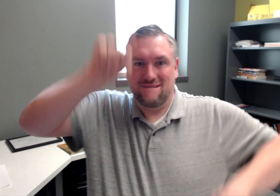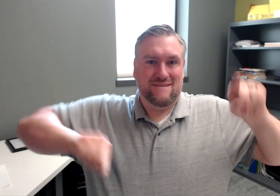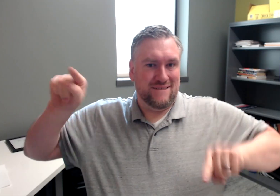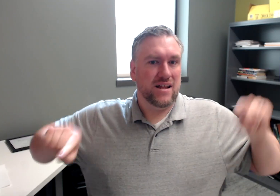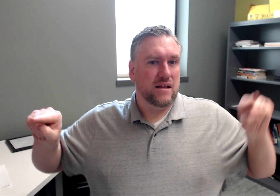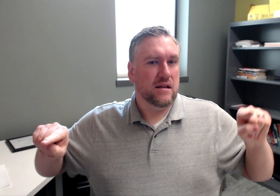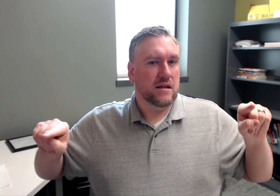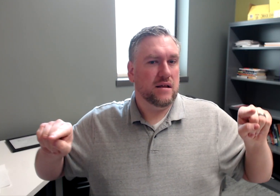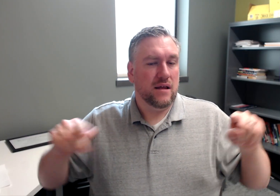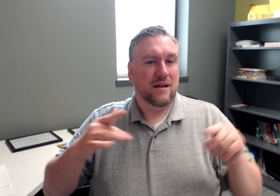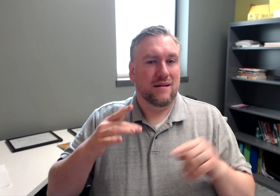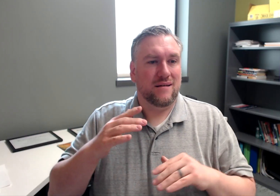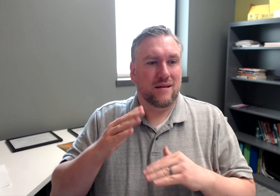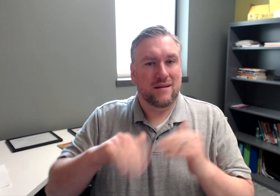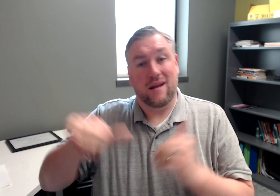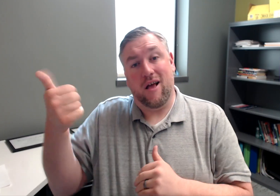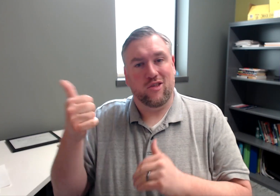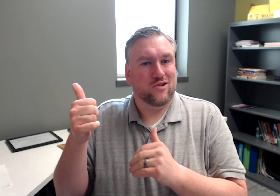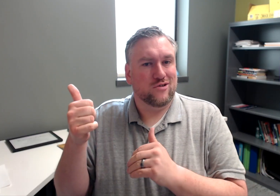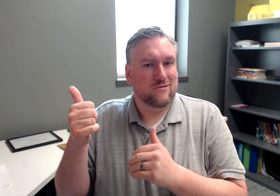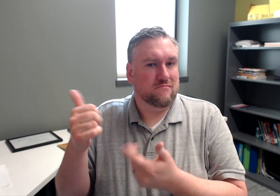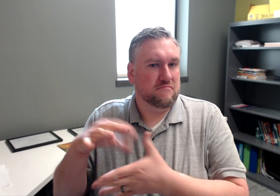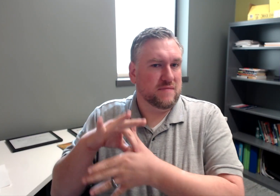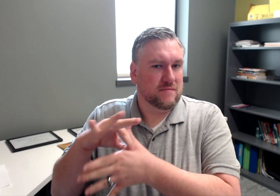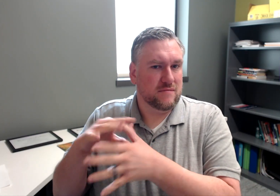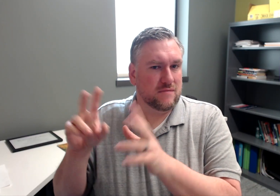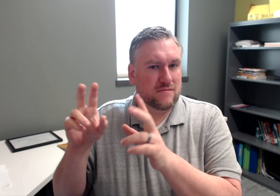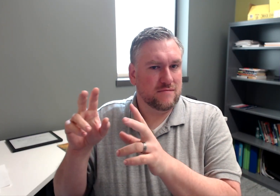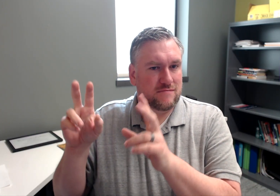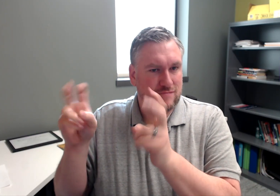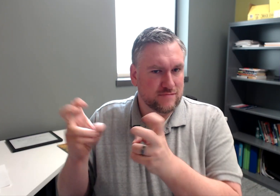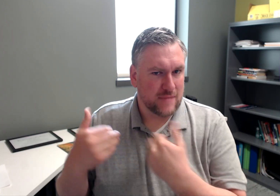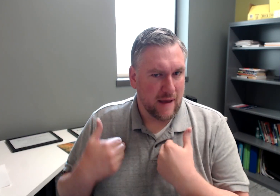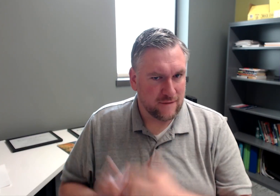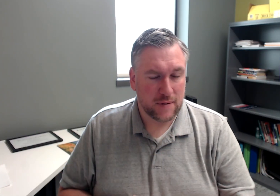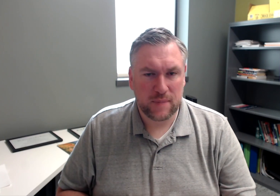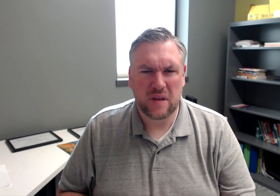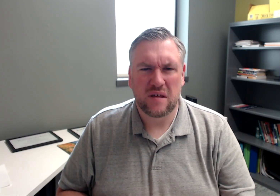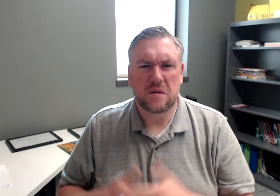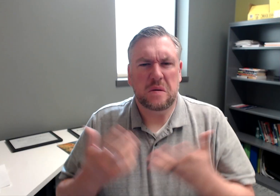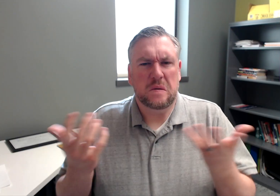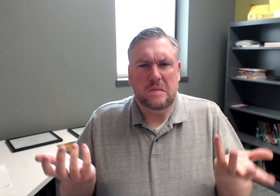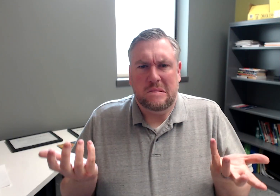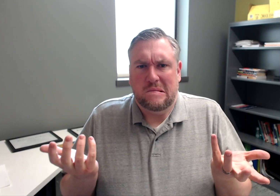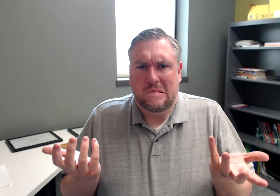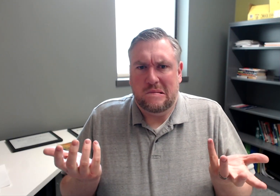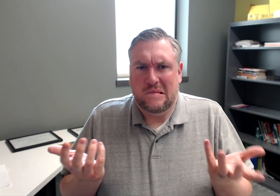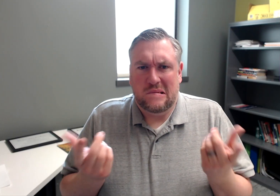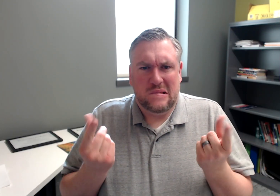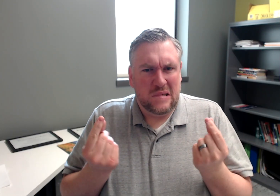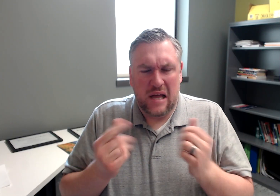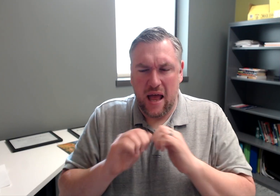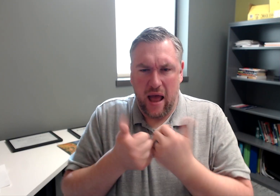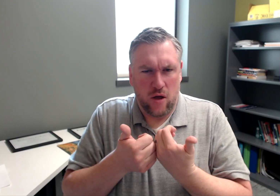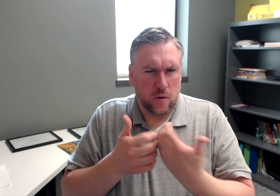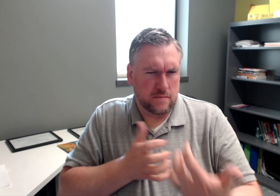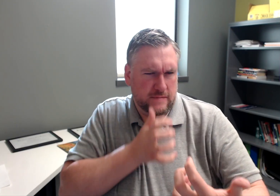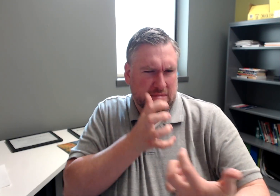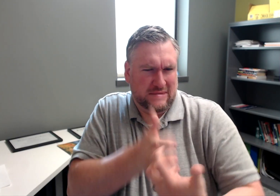students. So in those classes, we tend to have more diversity of ability than those other content areas have. So